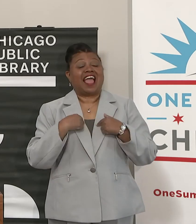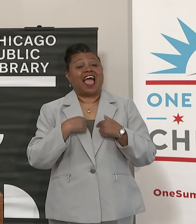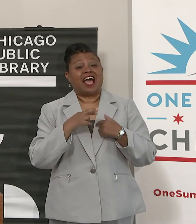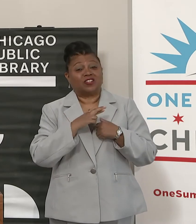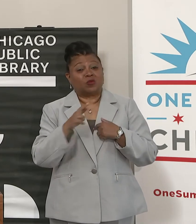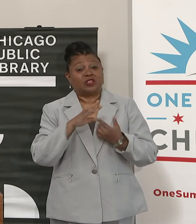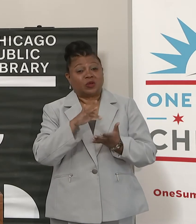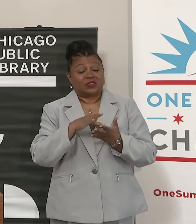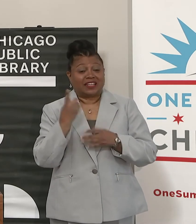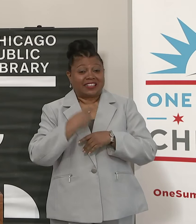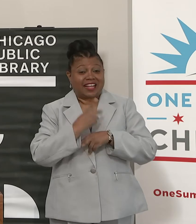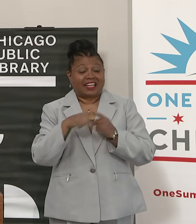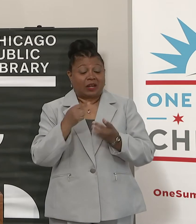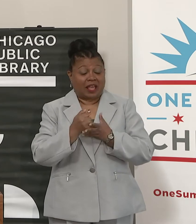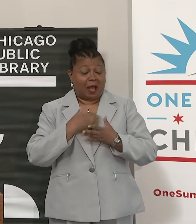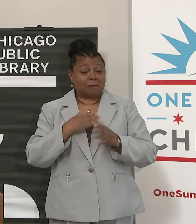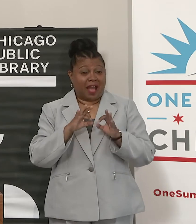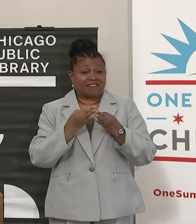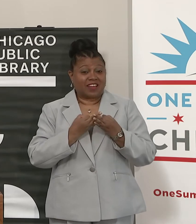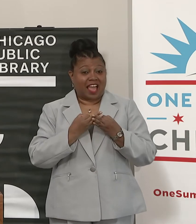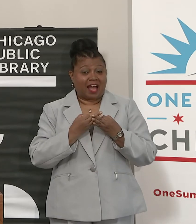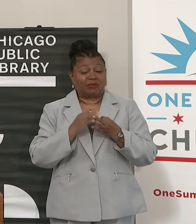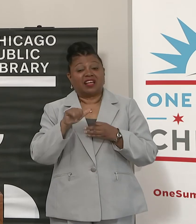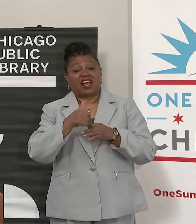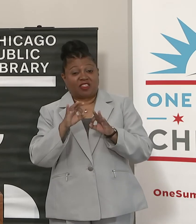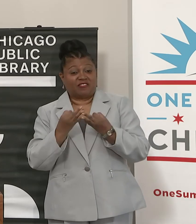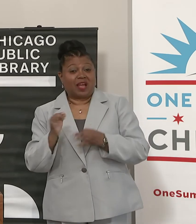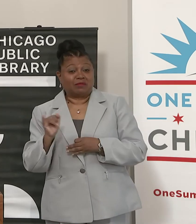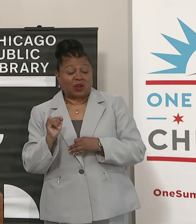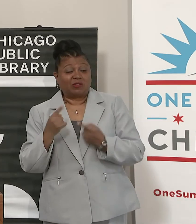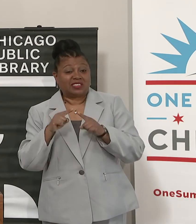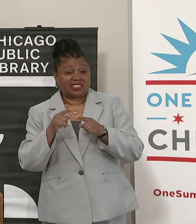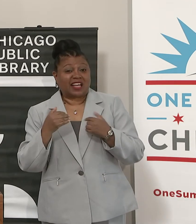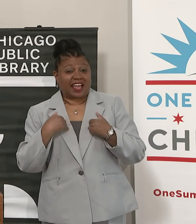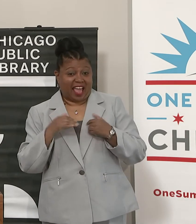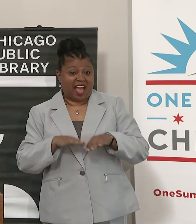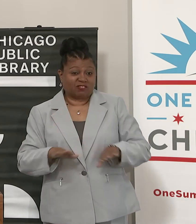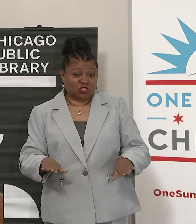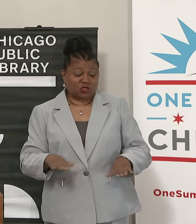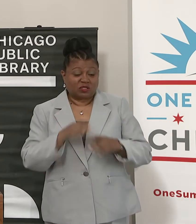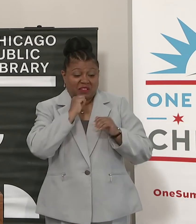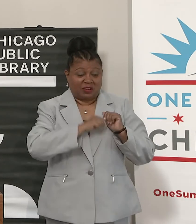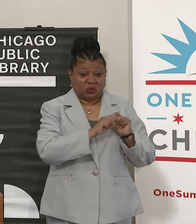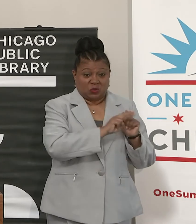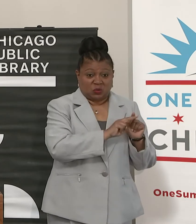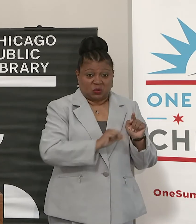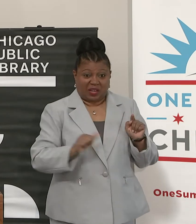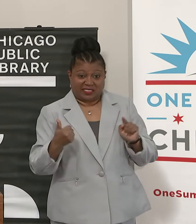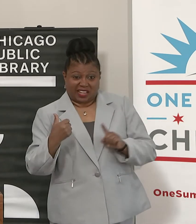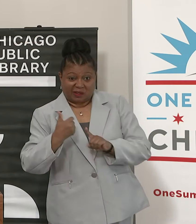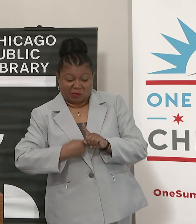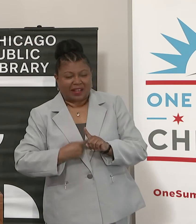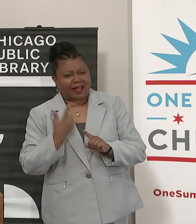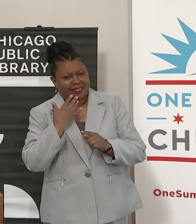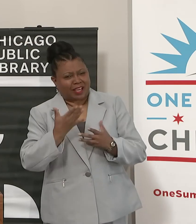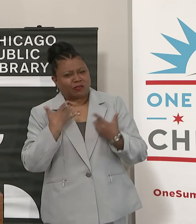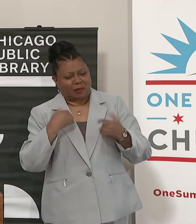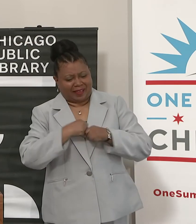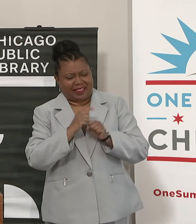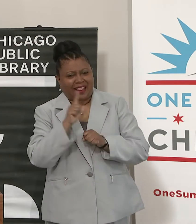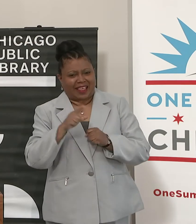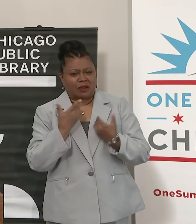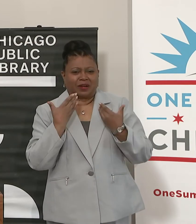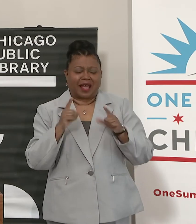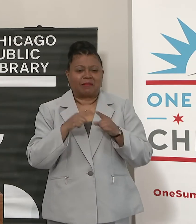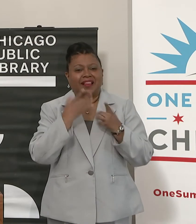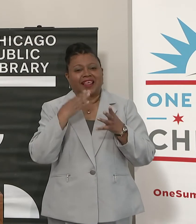resource center and a daycare that will help my family and other families as well, especially since I have children, ages 2 and 10 months. Thank you for making this library happen, and